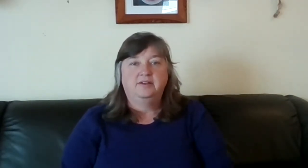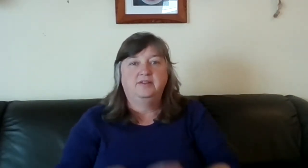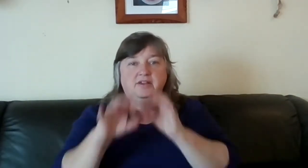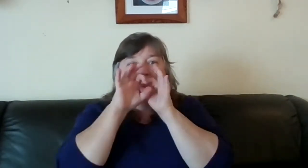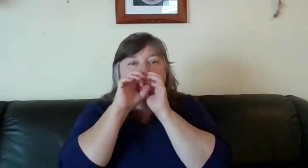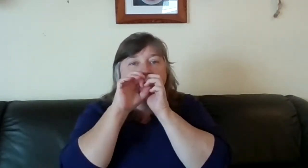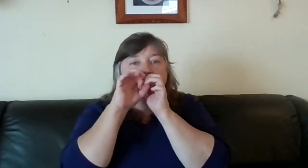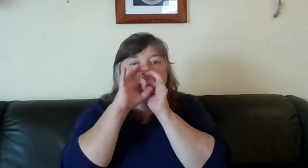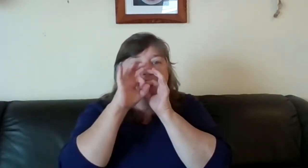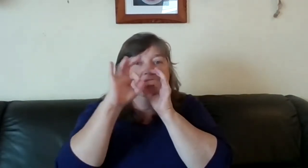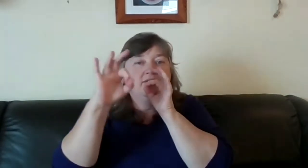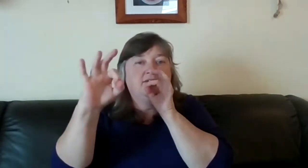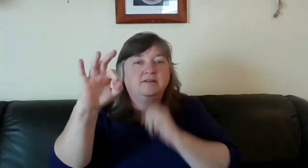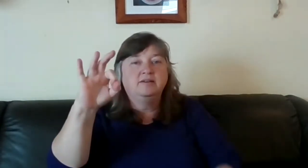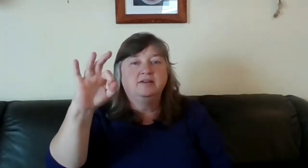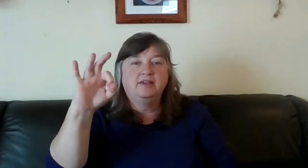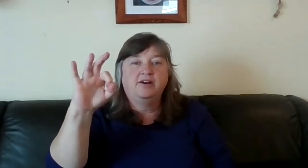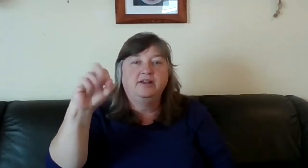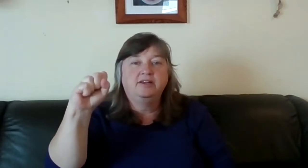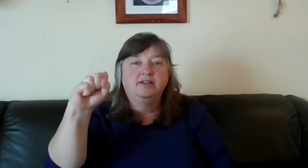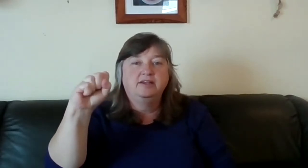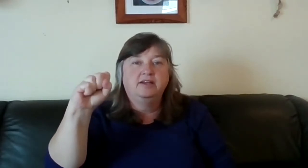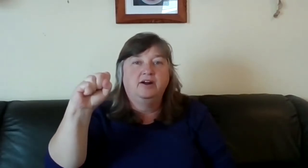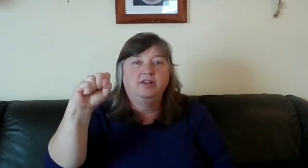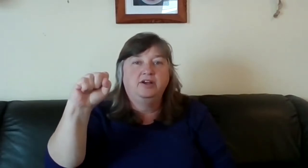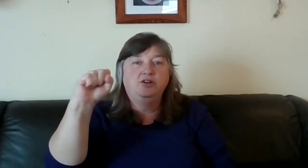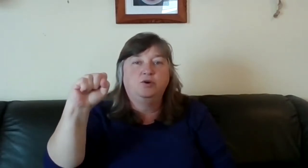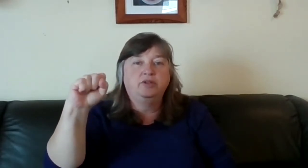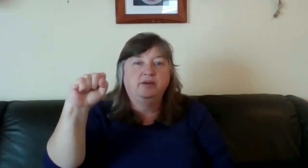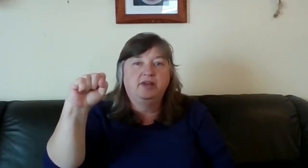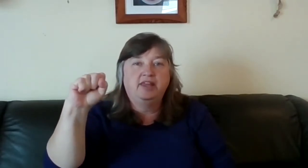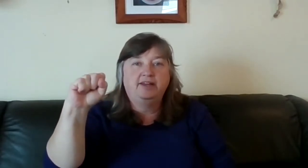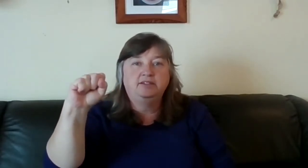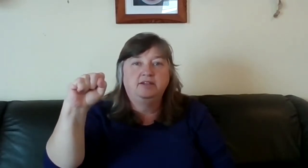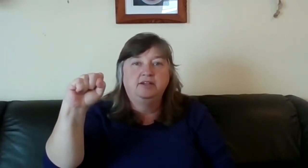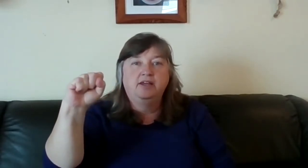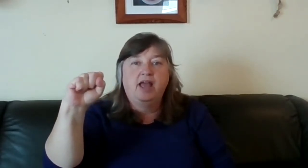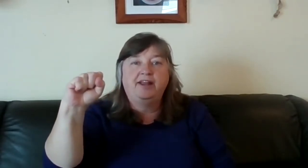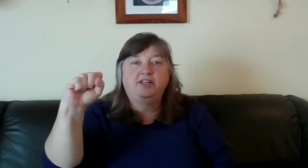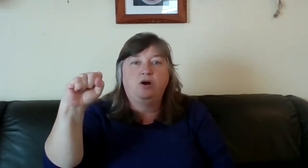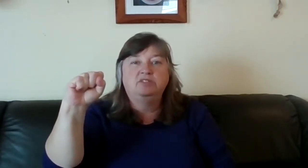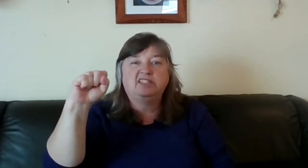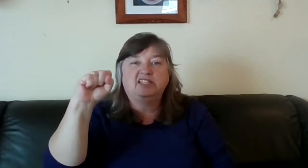you think of your long, thin carrot out here and you're holding it by the end and you go,